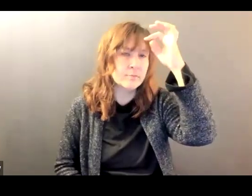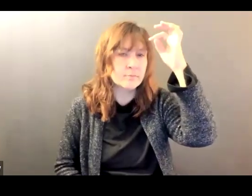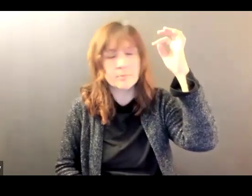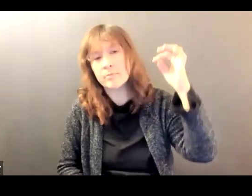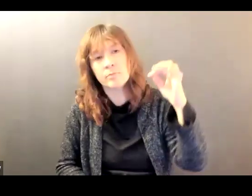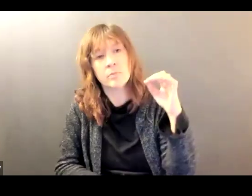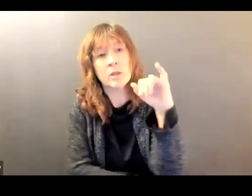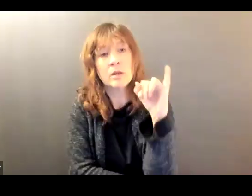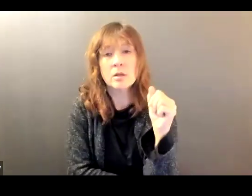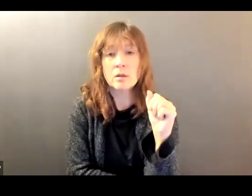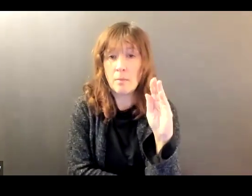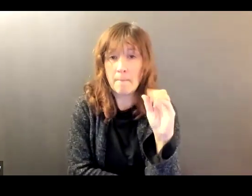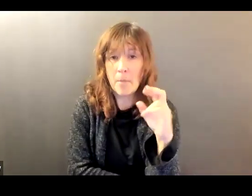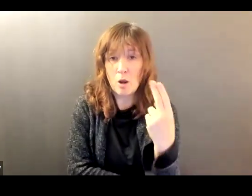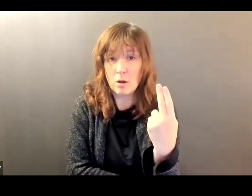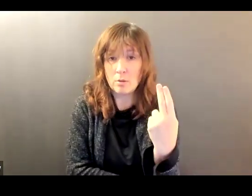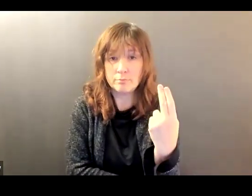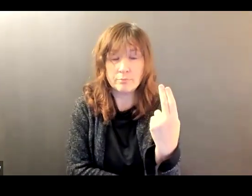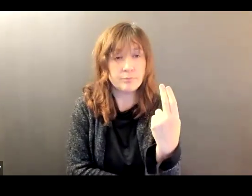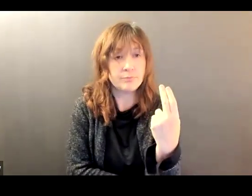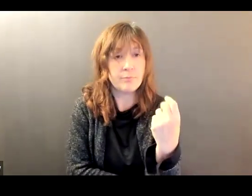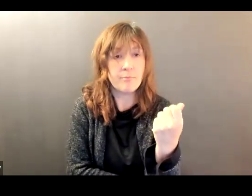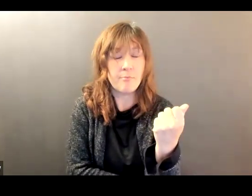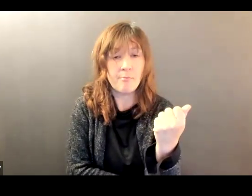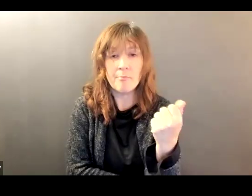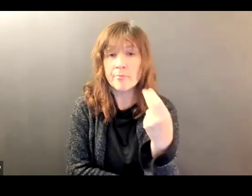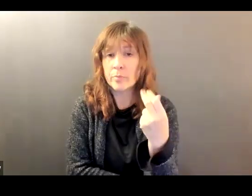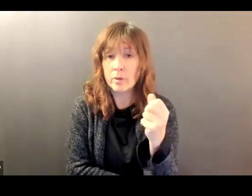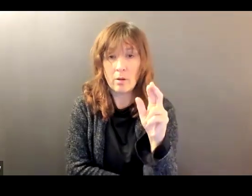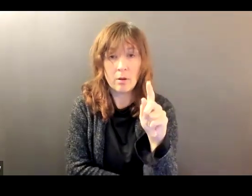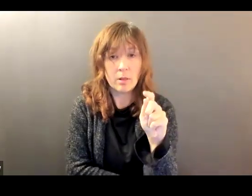Jabara Harley. Jabara Harley.